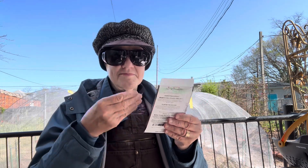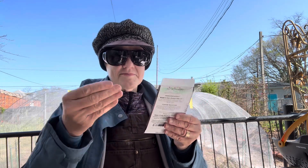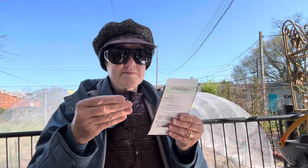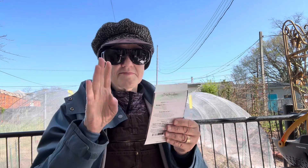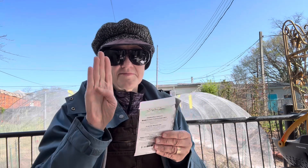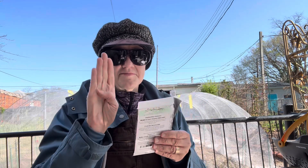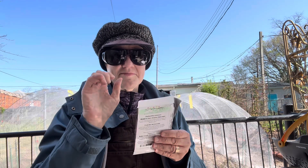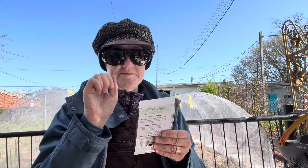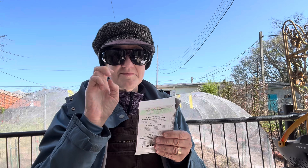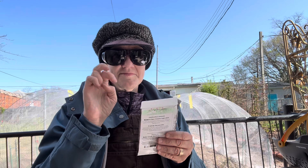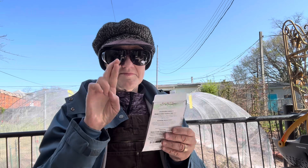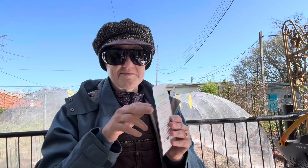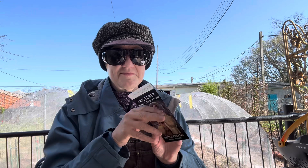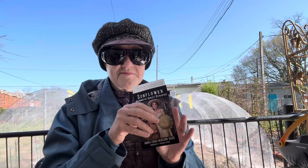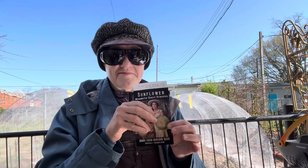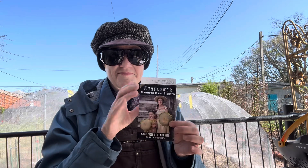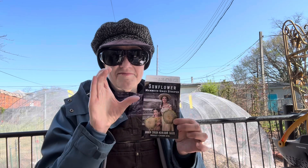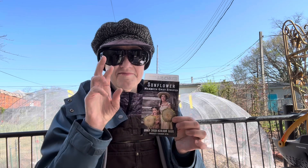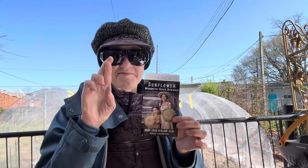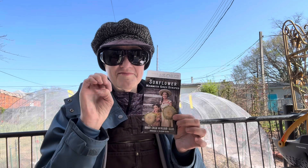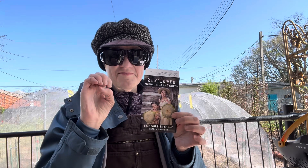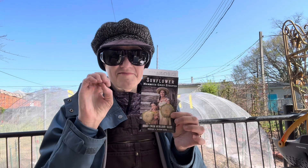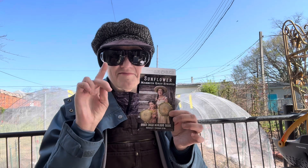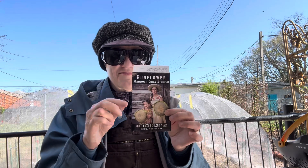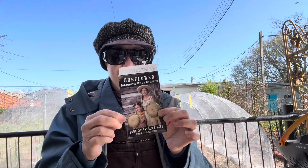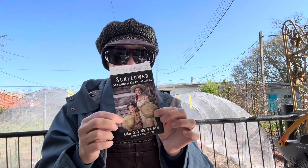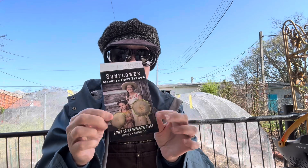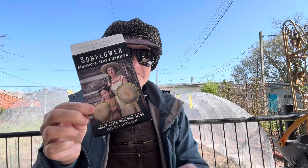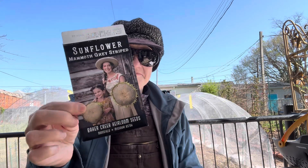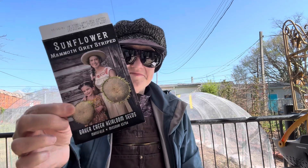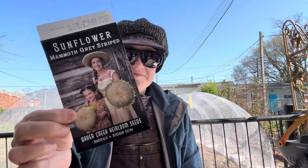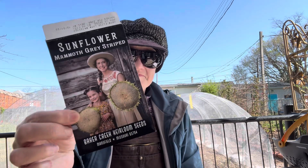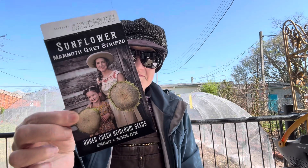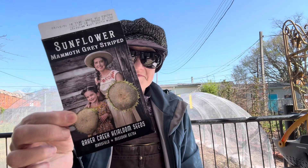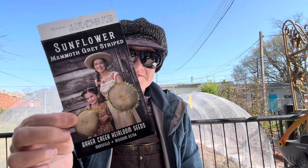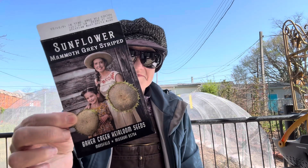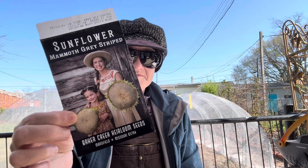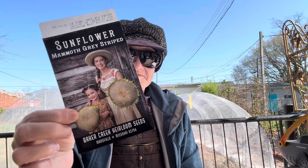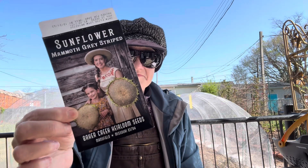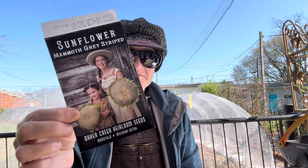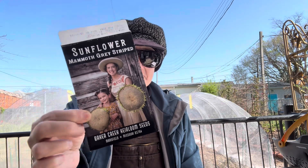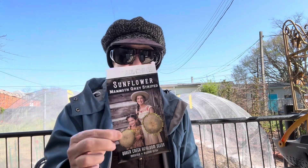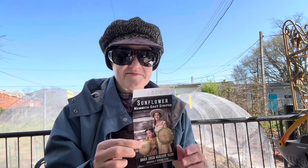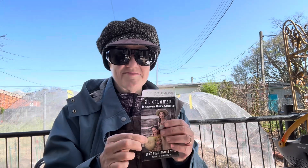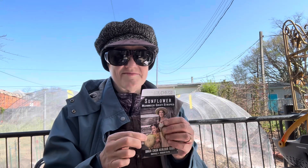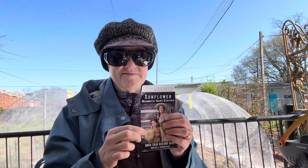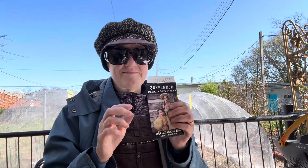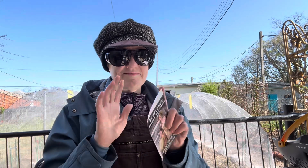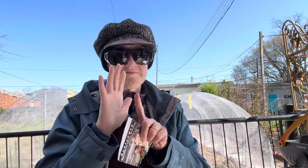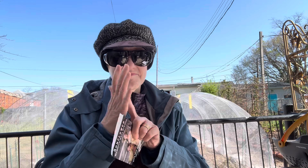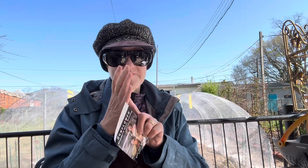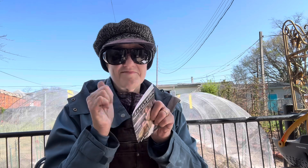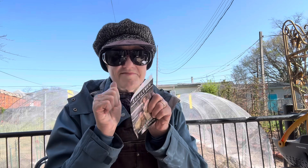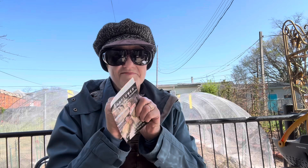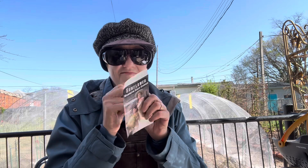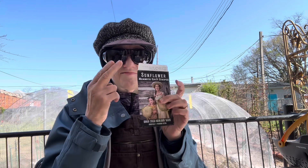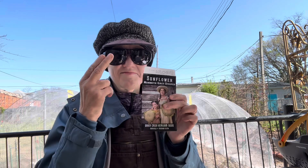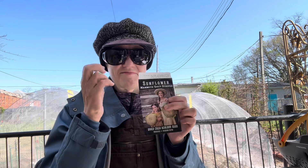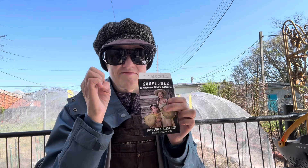For many years, I've bought my Mammoth sunflower seeds from Baker Creek. It's really